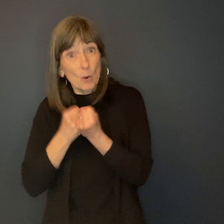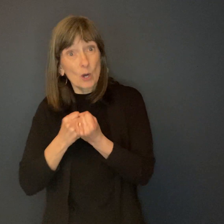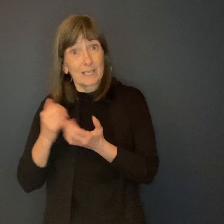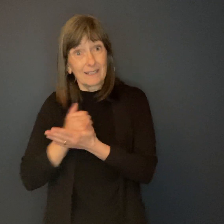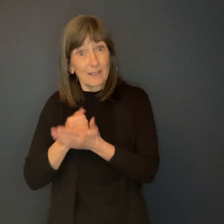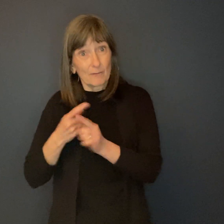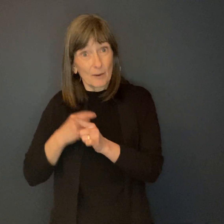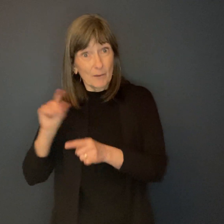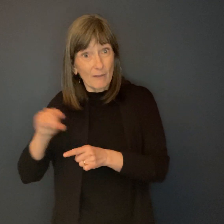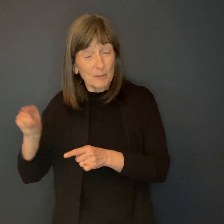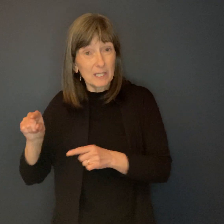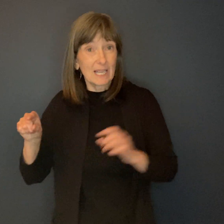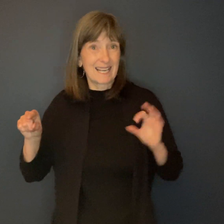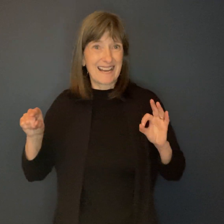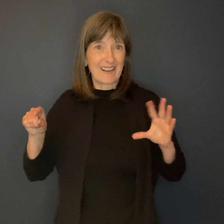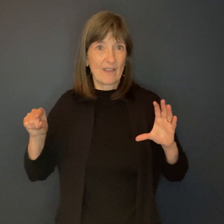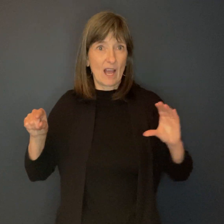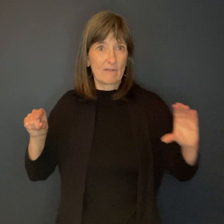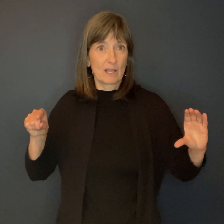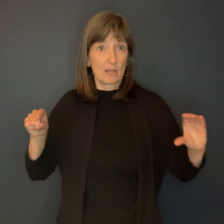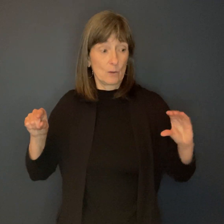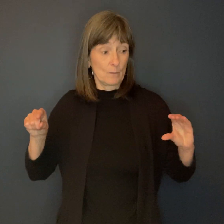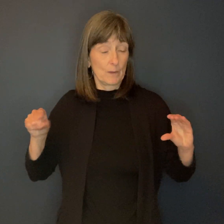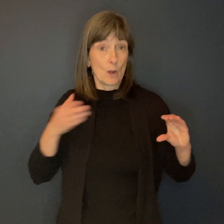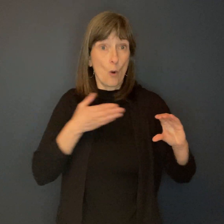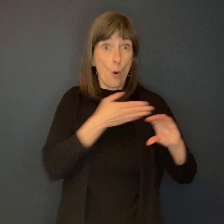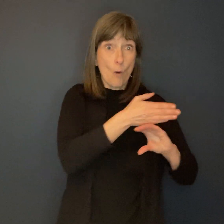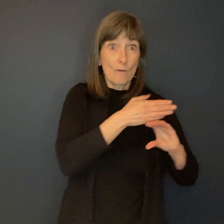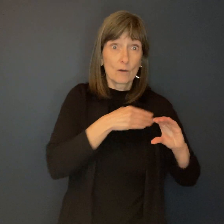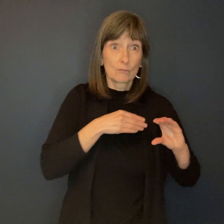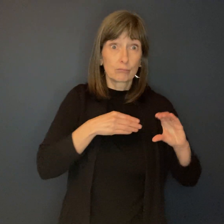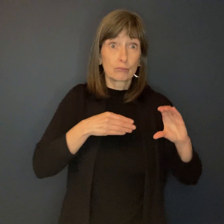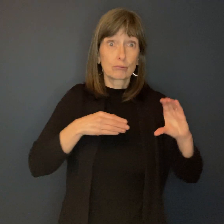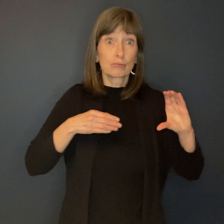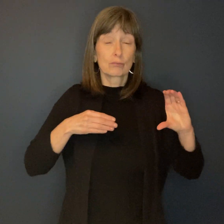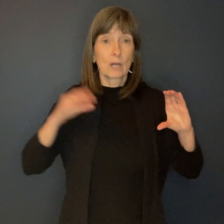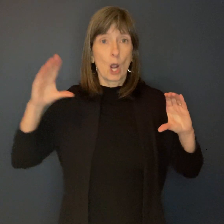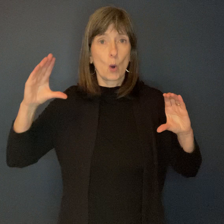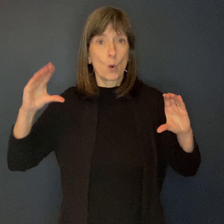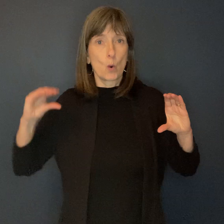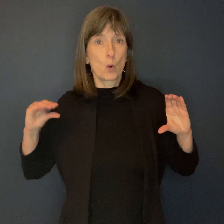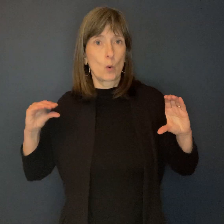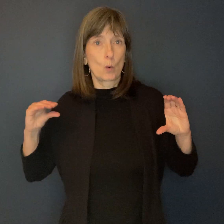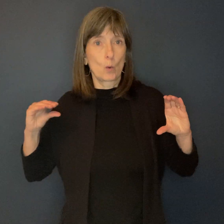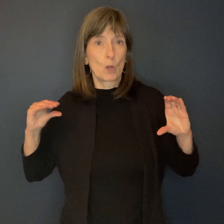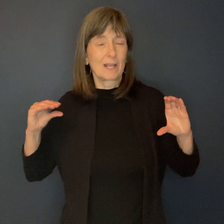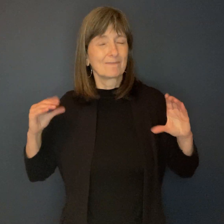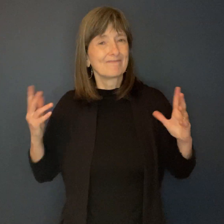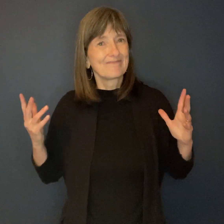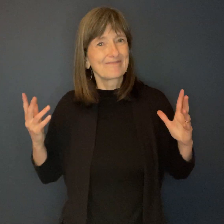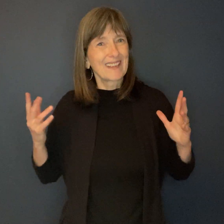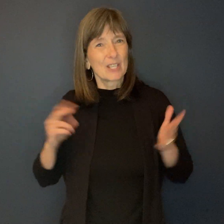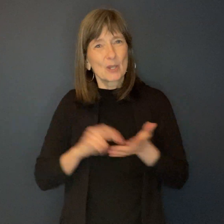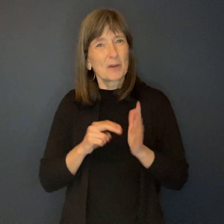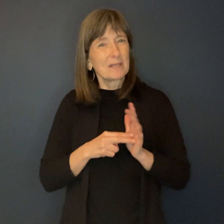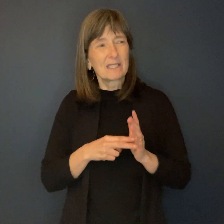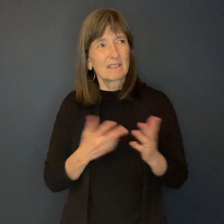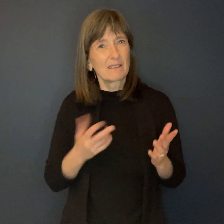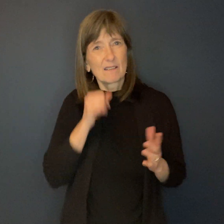not be able to keep. So that was a tremendous disincentive. So that's what's meant by disincentives, is that it